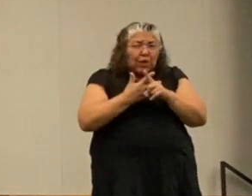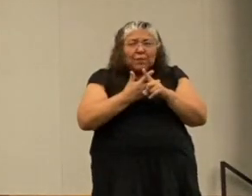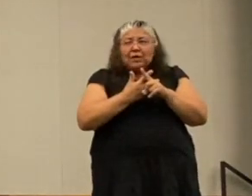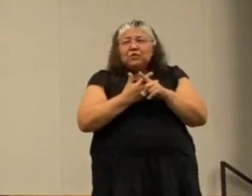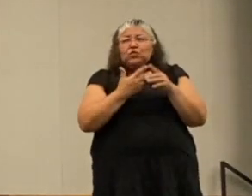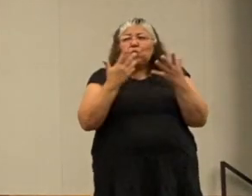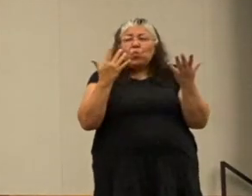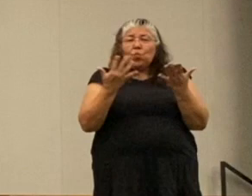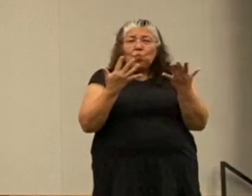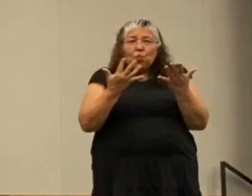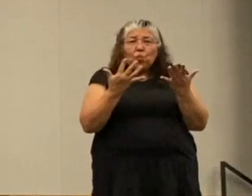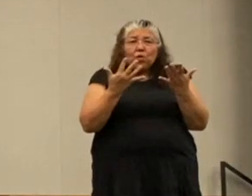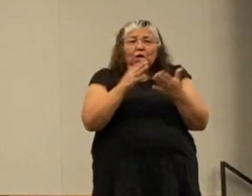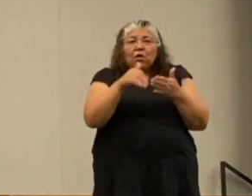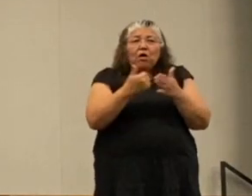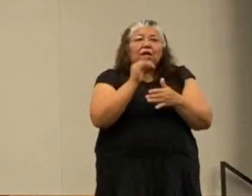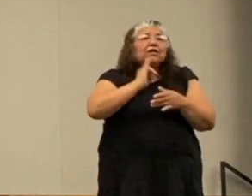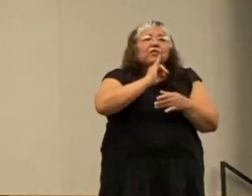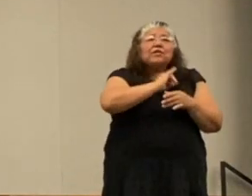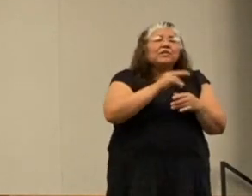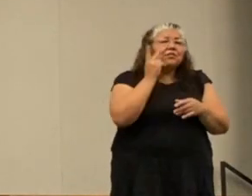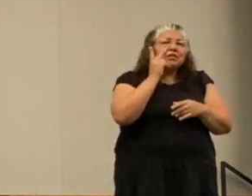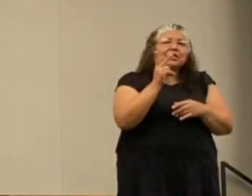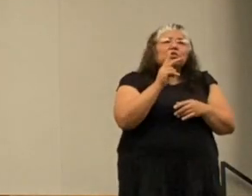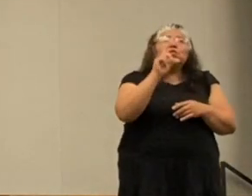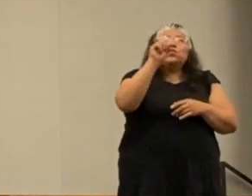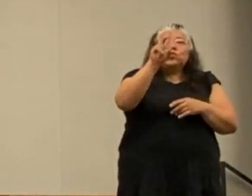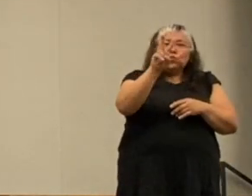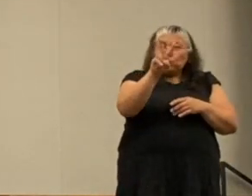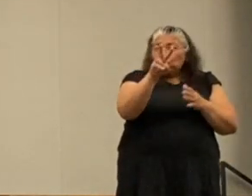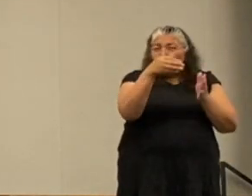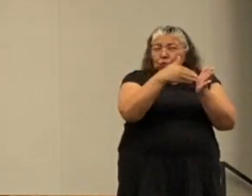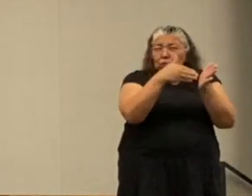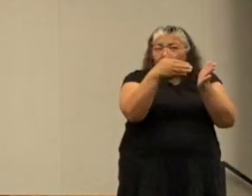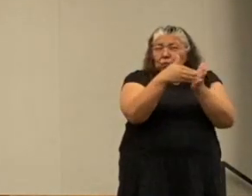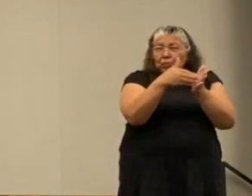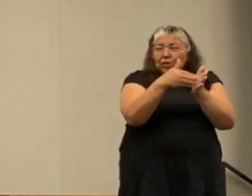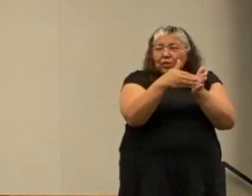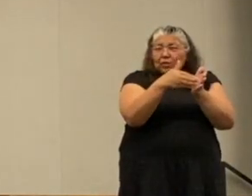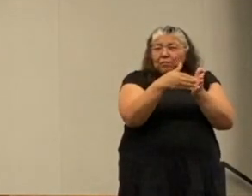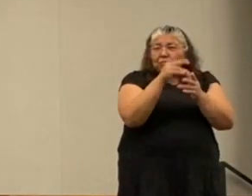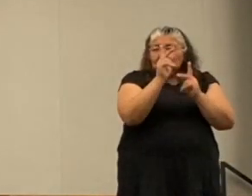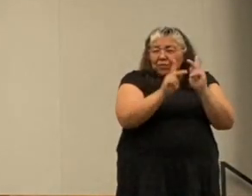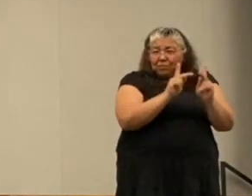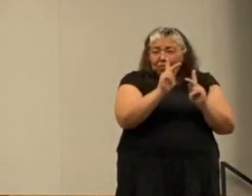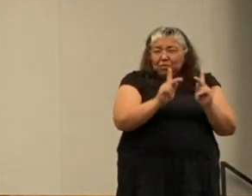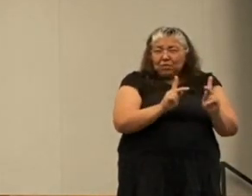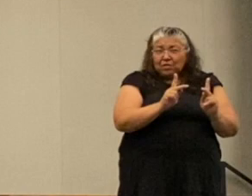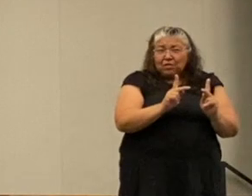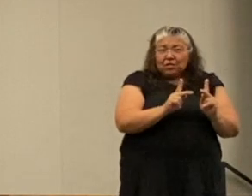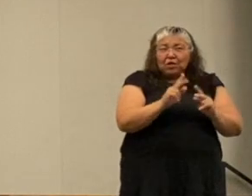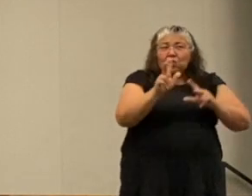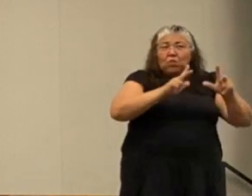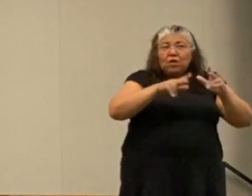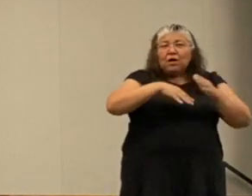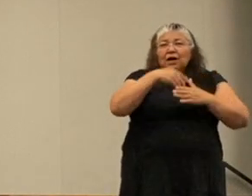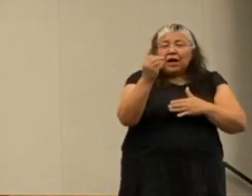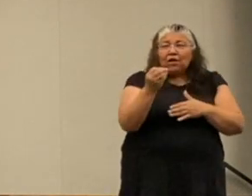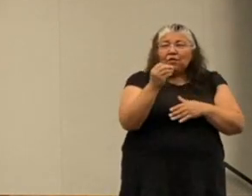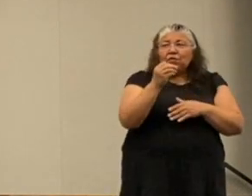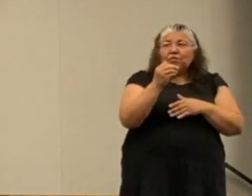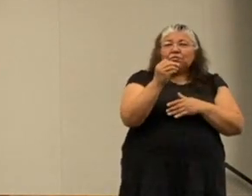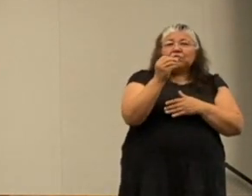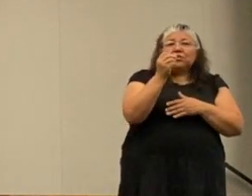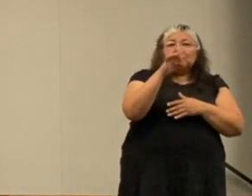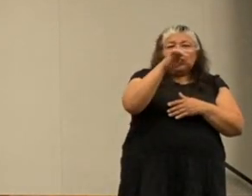all Israelites have seen, about 2 million people, okay? About 2 million people walk out of Exodus, or